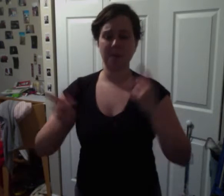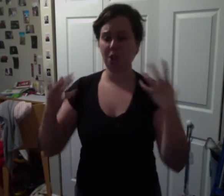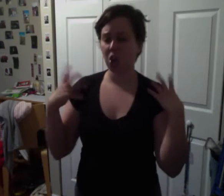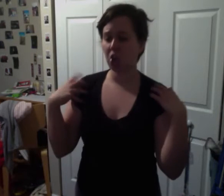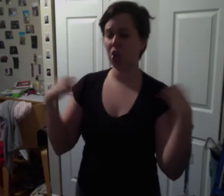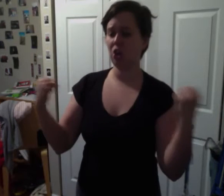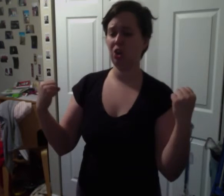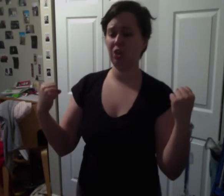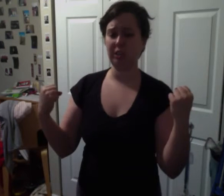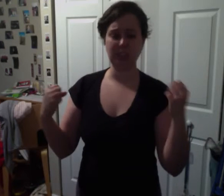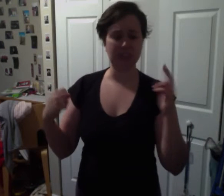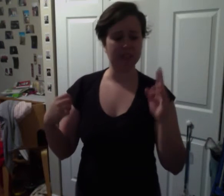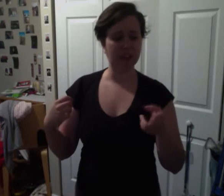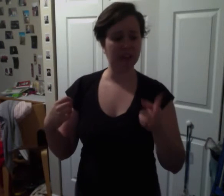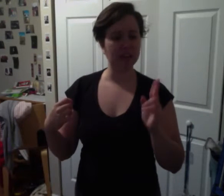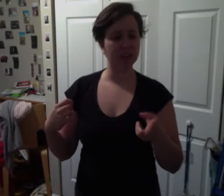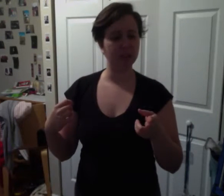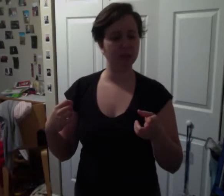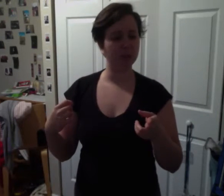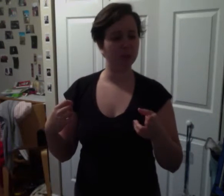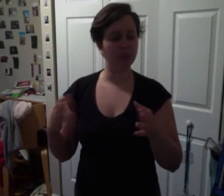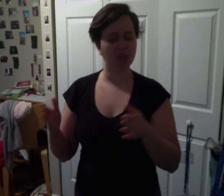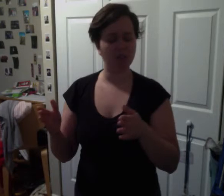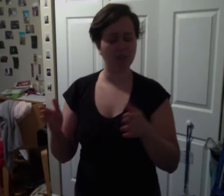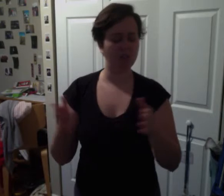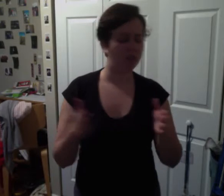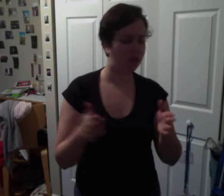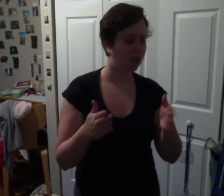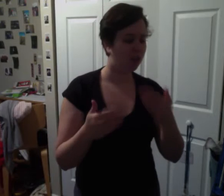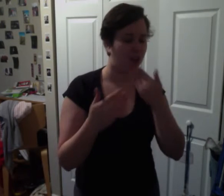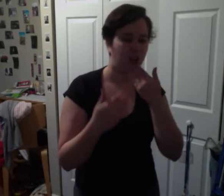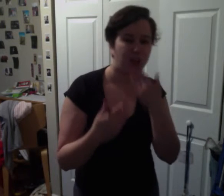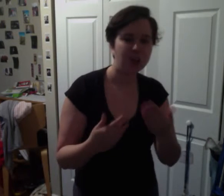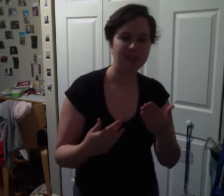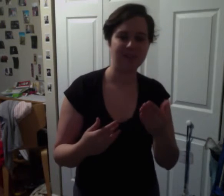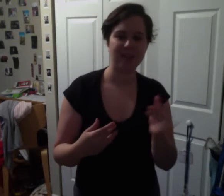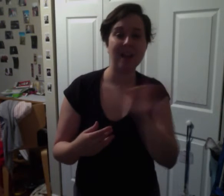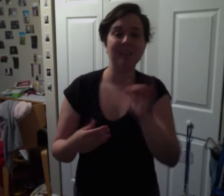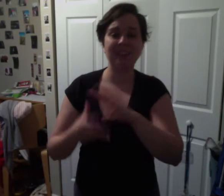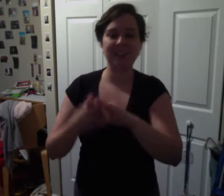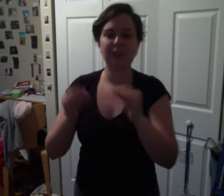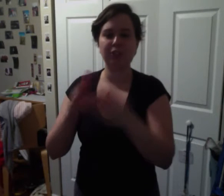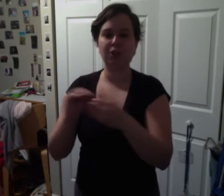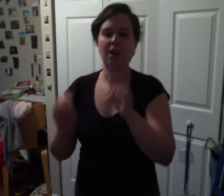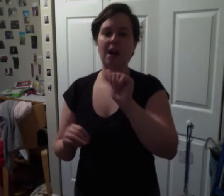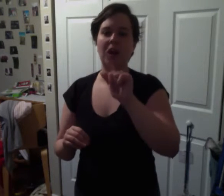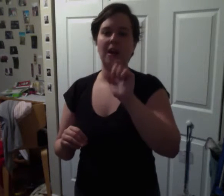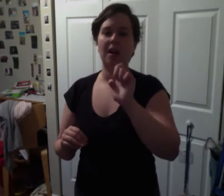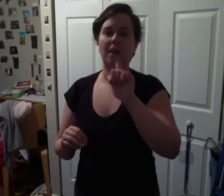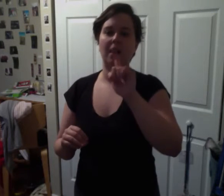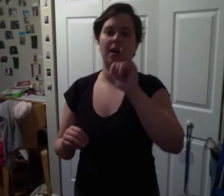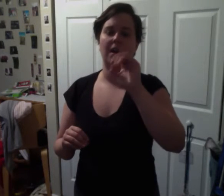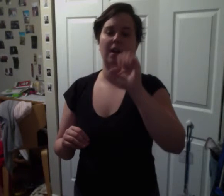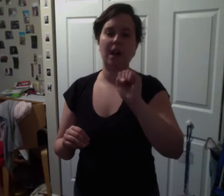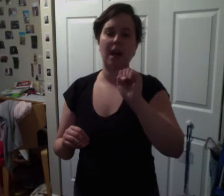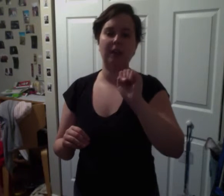bend towards justice. Like the story of Alexis Martinez, who was born Arthur Martinez in the Harold Ickes projects